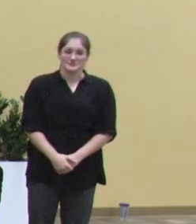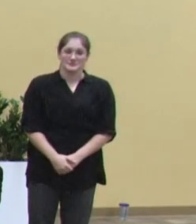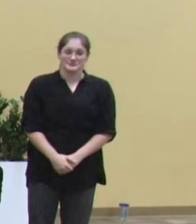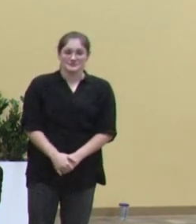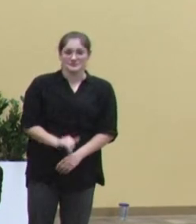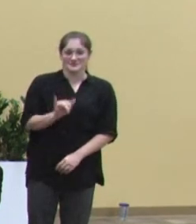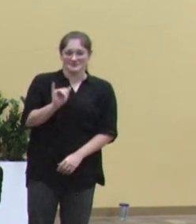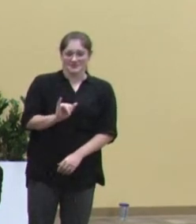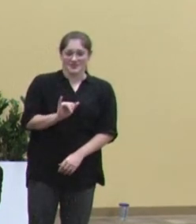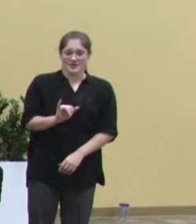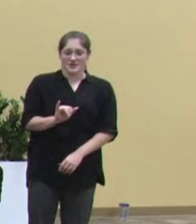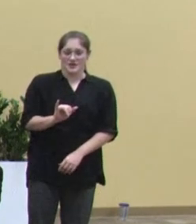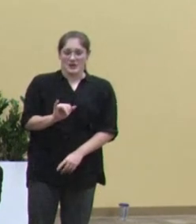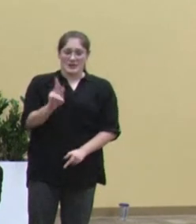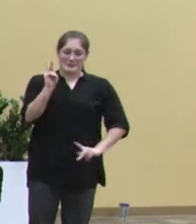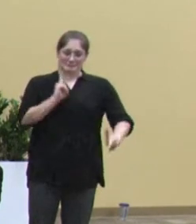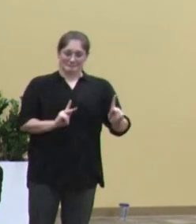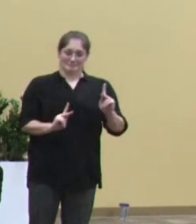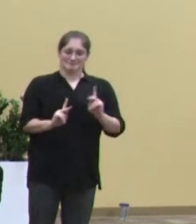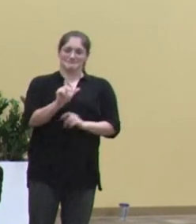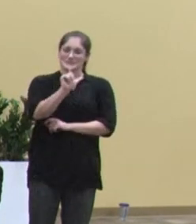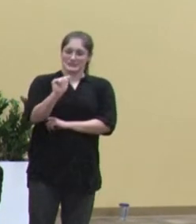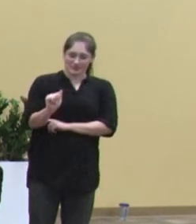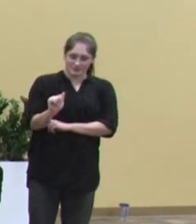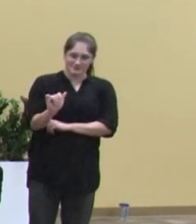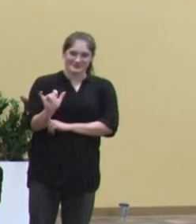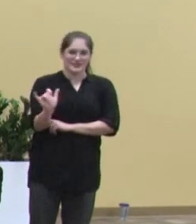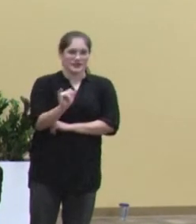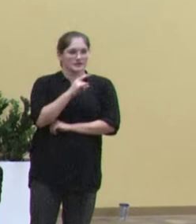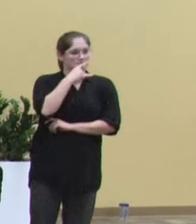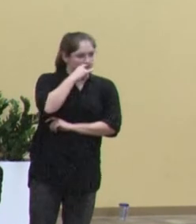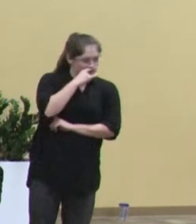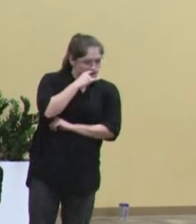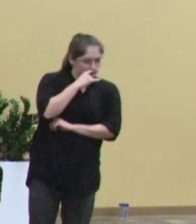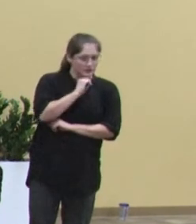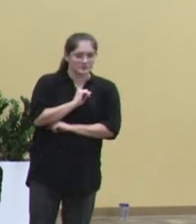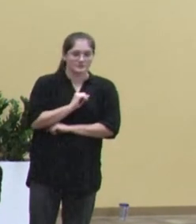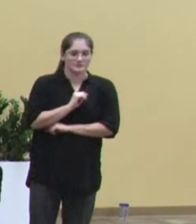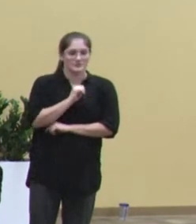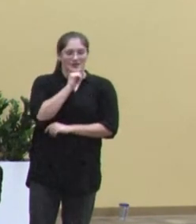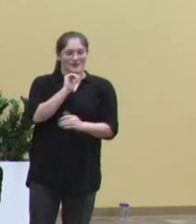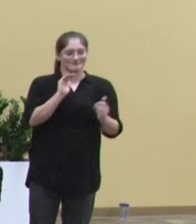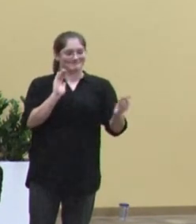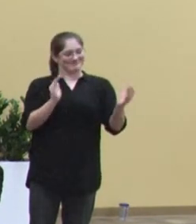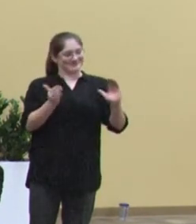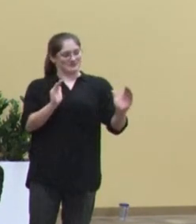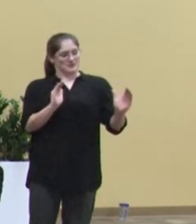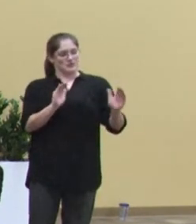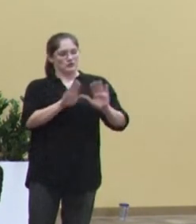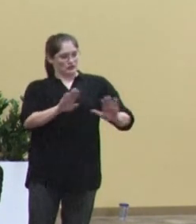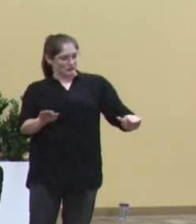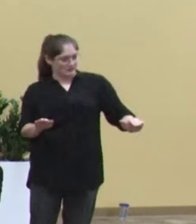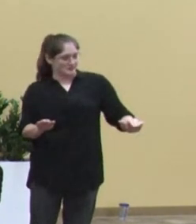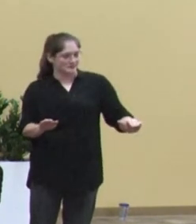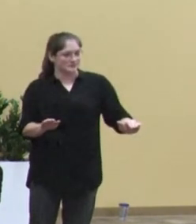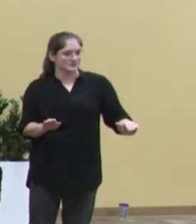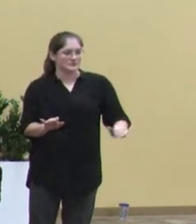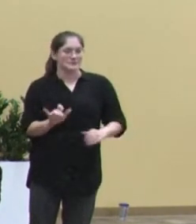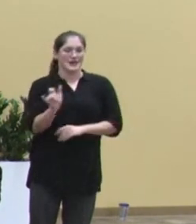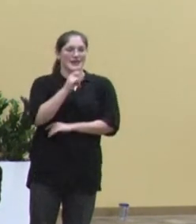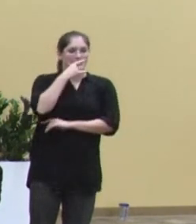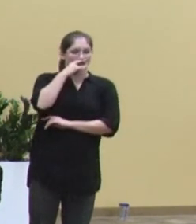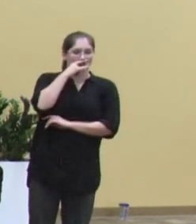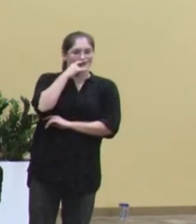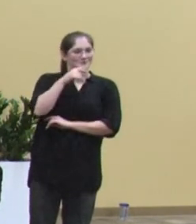folks with disabilities, like children, and not comparing them to children, but like children, those